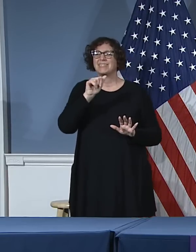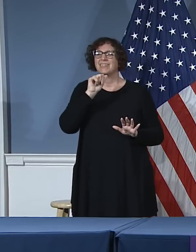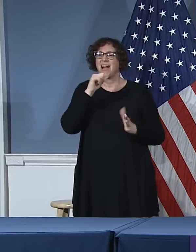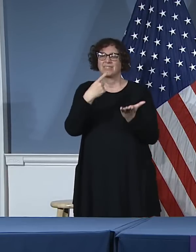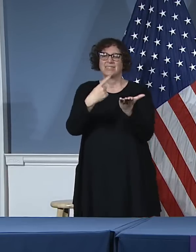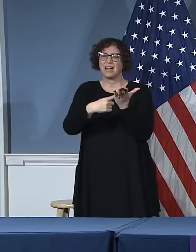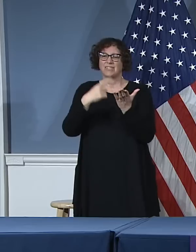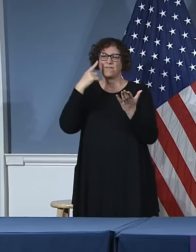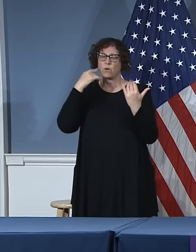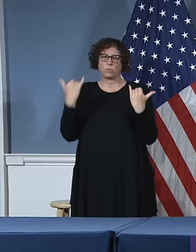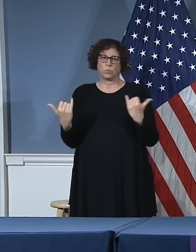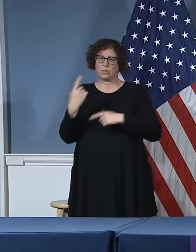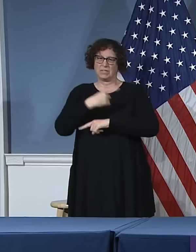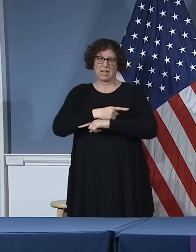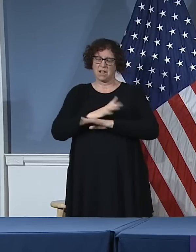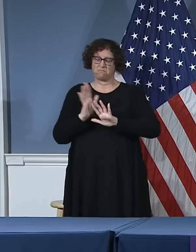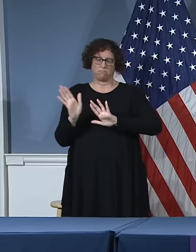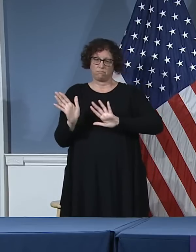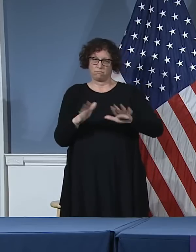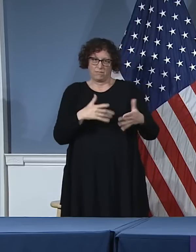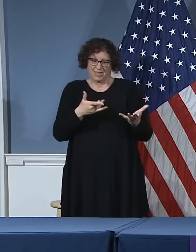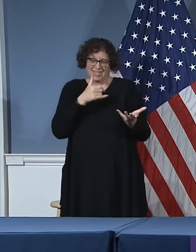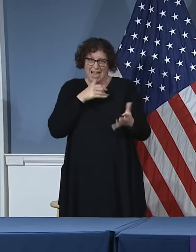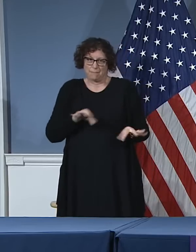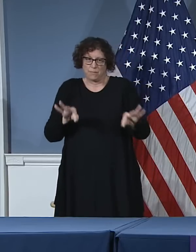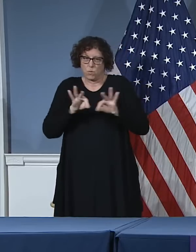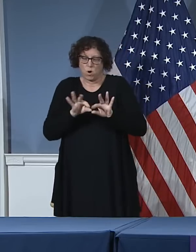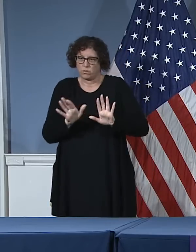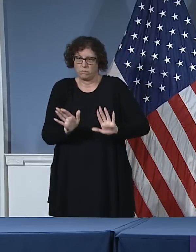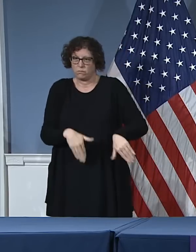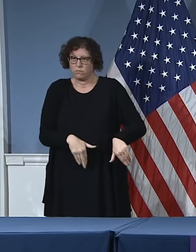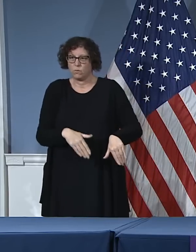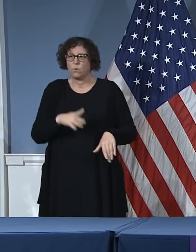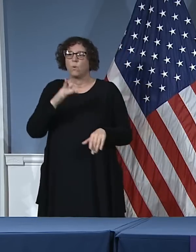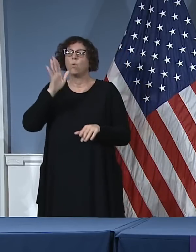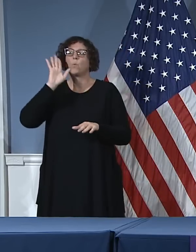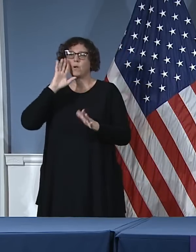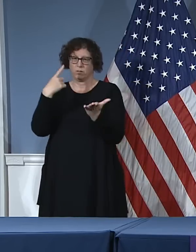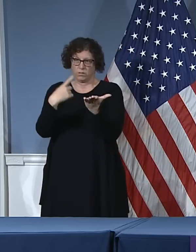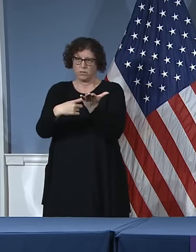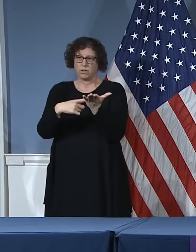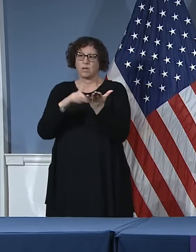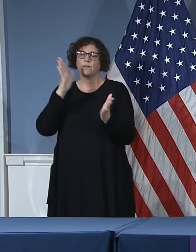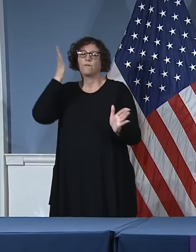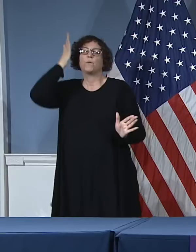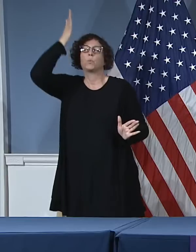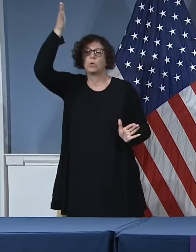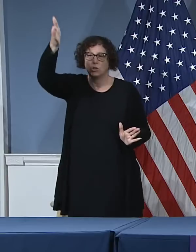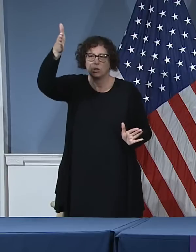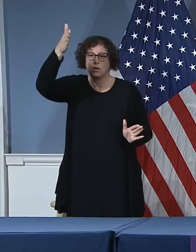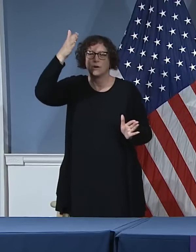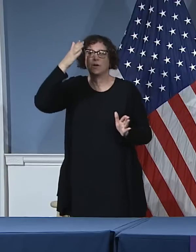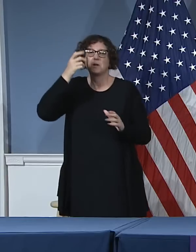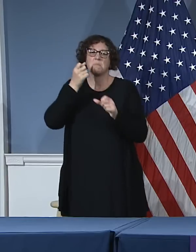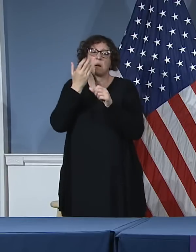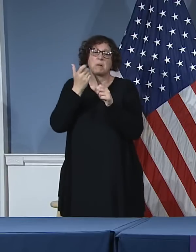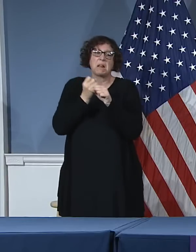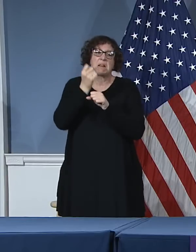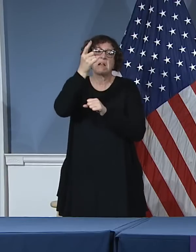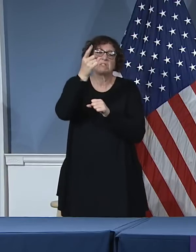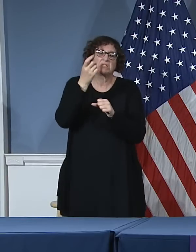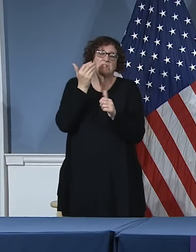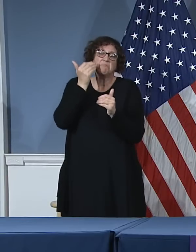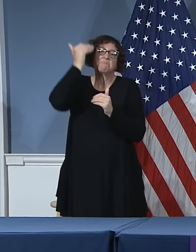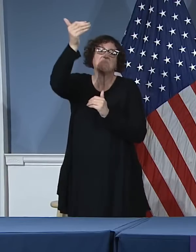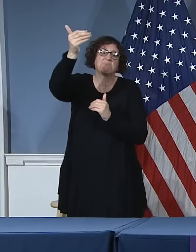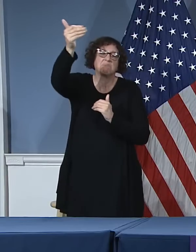quick to take placards away from those who abuse. And I think we're going to have the greatest ability to know that in the next year or so that we've ever had in the history of the city. But